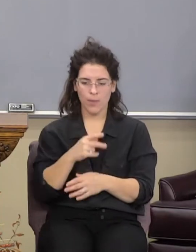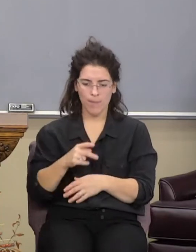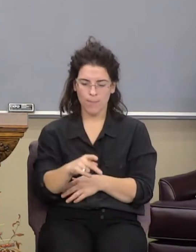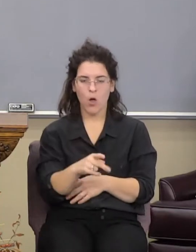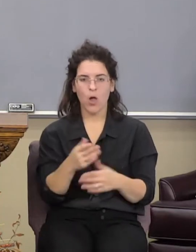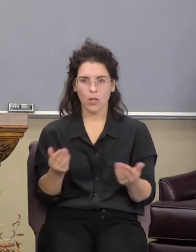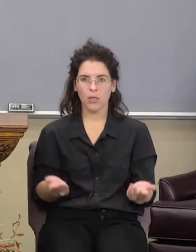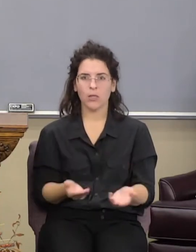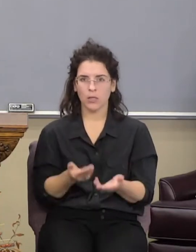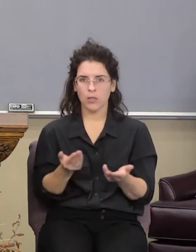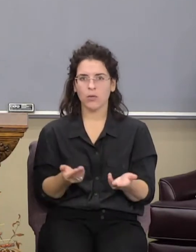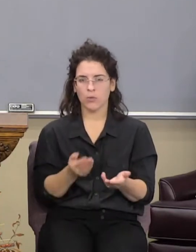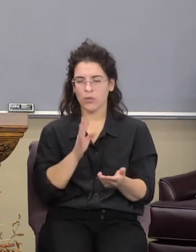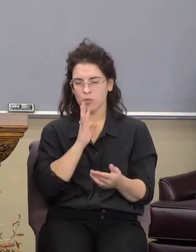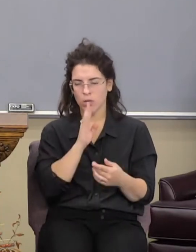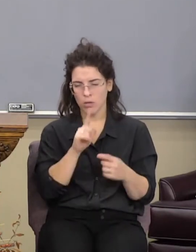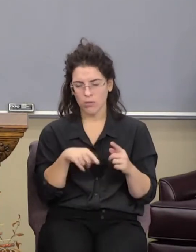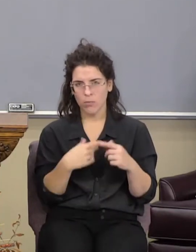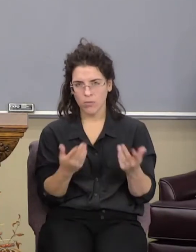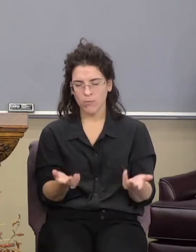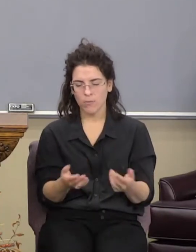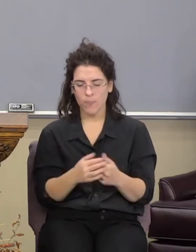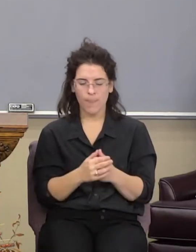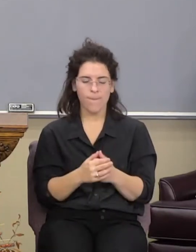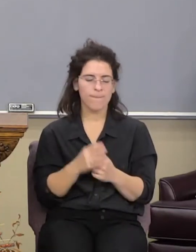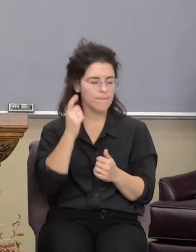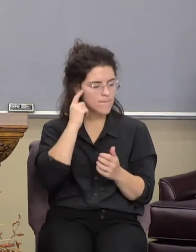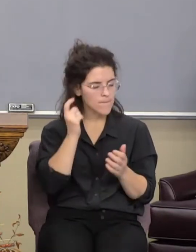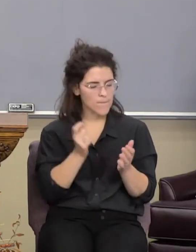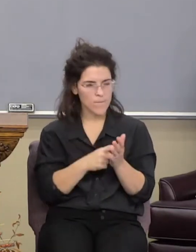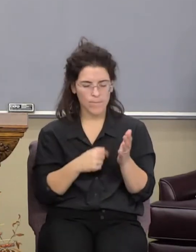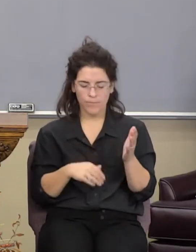here is addressing. Notice again